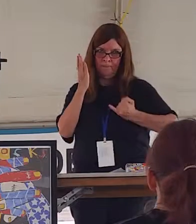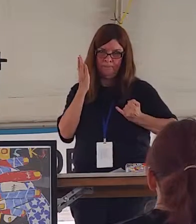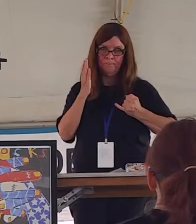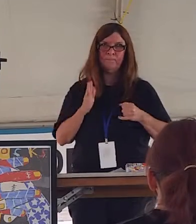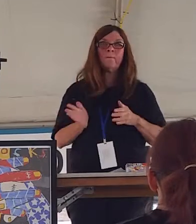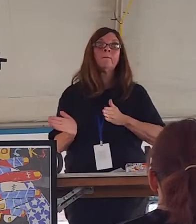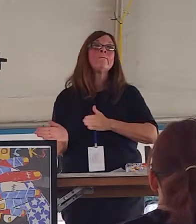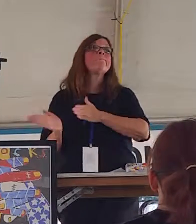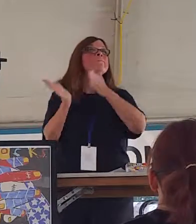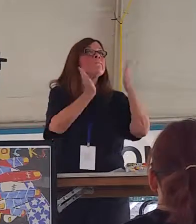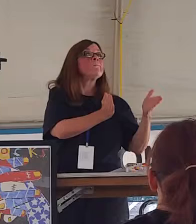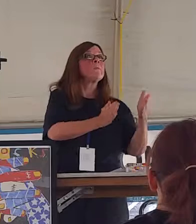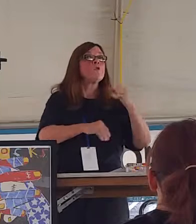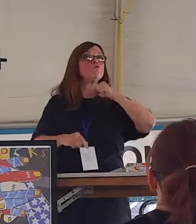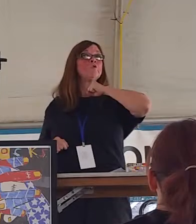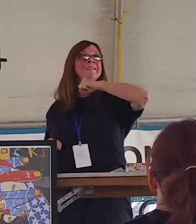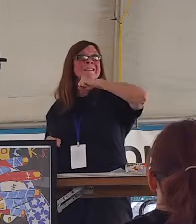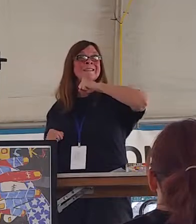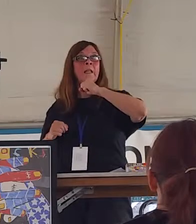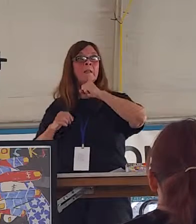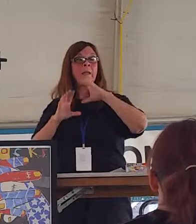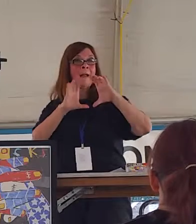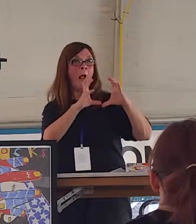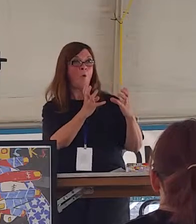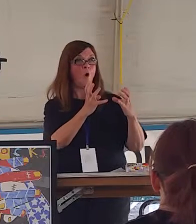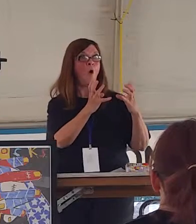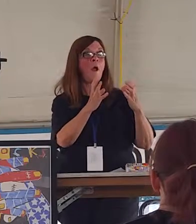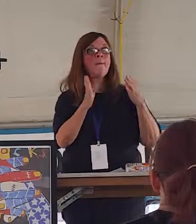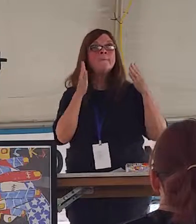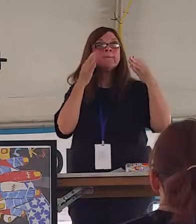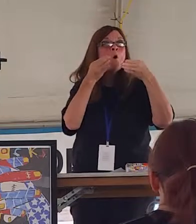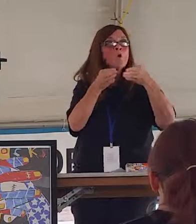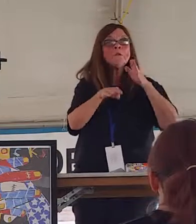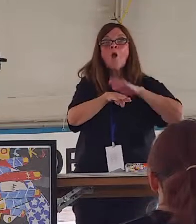So that's affirmation. The resistance portion,